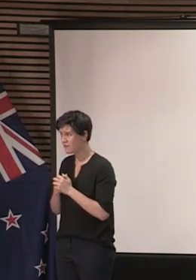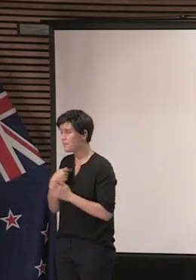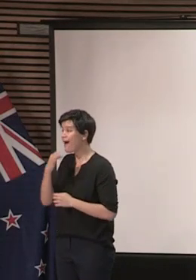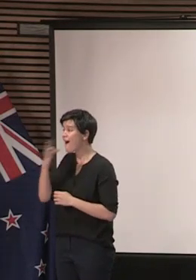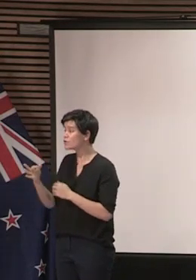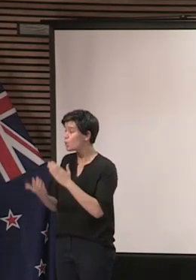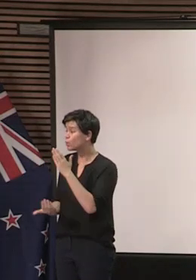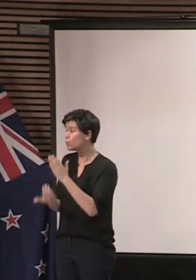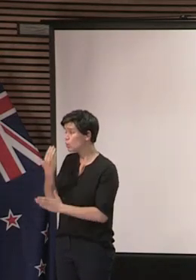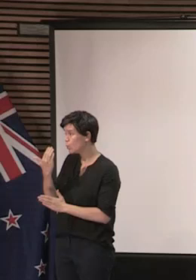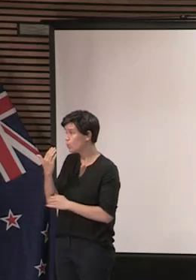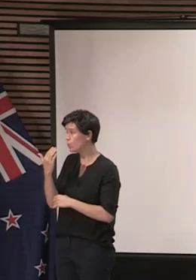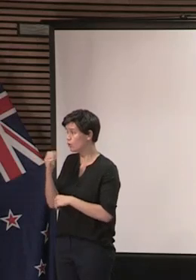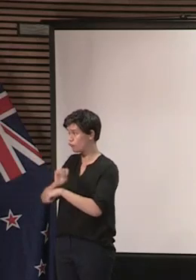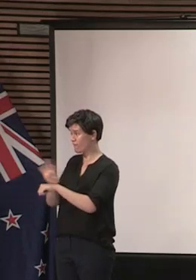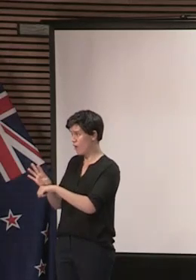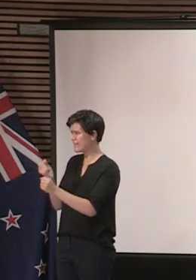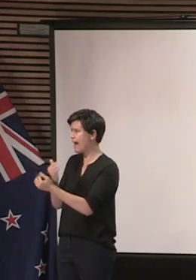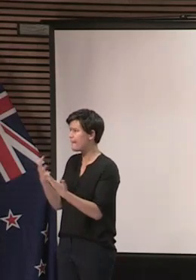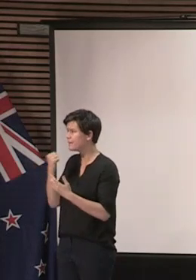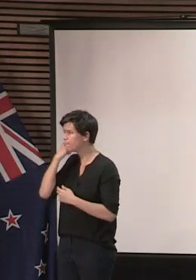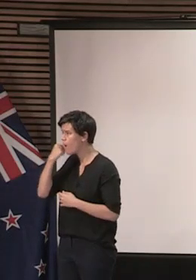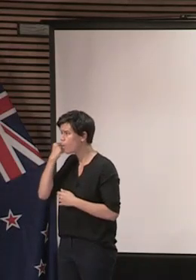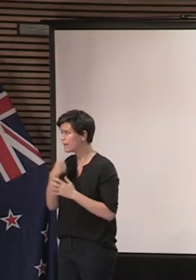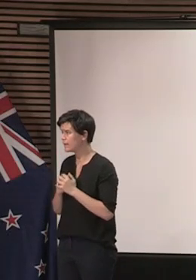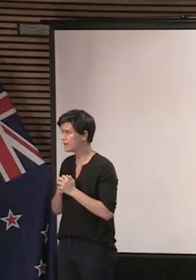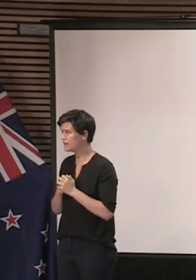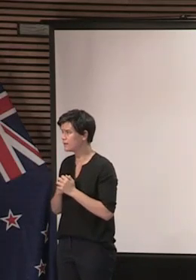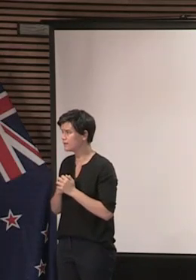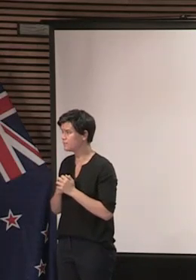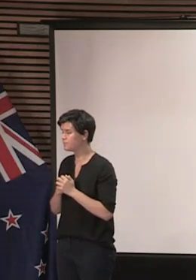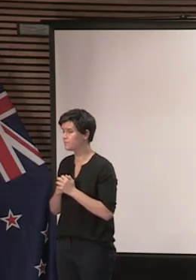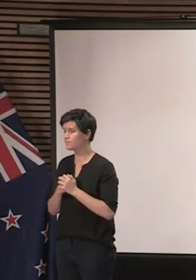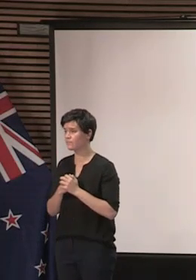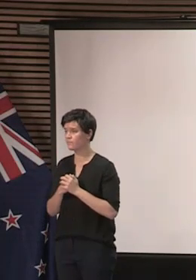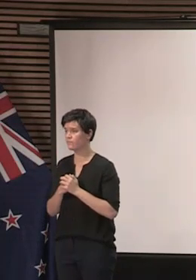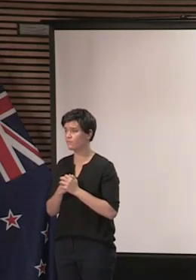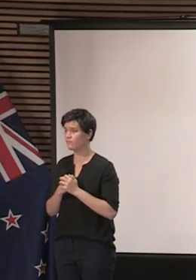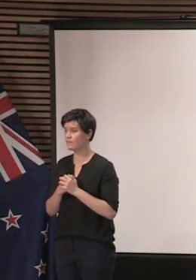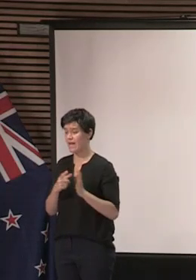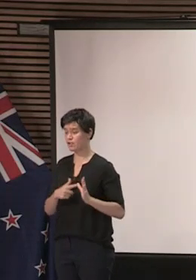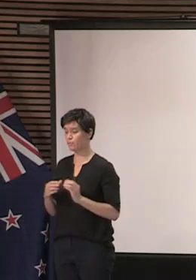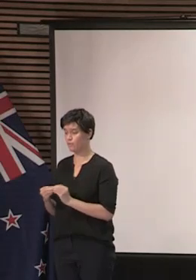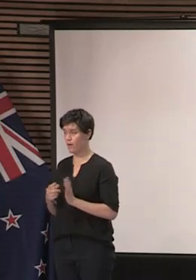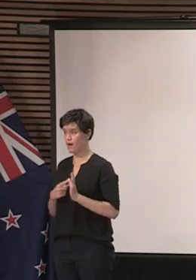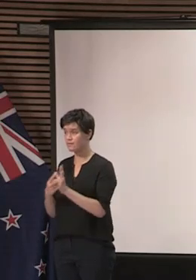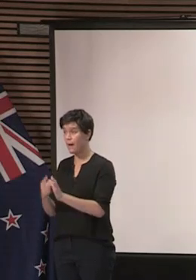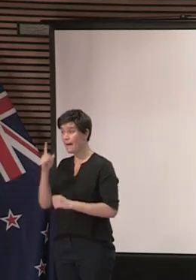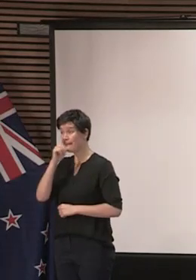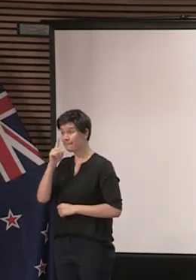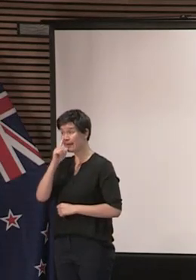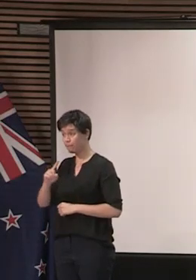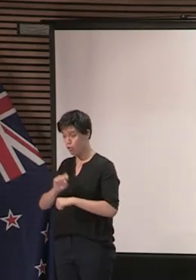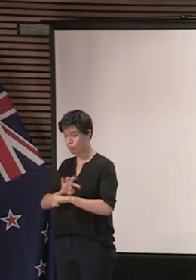and Pacific? So if I go to the latter point first, I don't have the breakdown of those who've recovered. We do have the breakdown